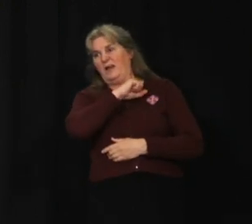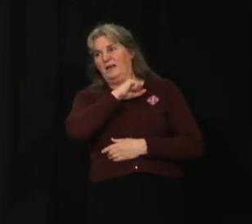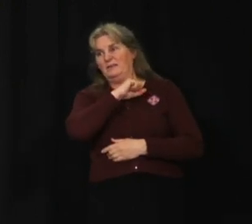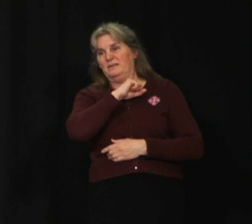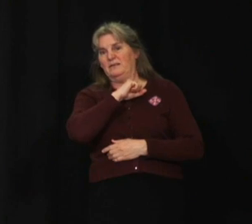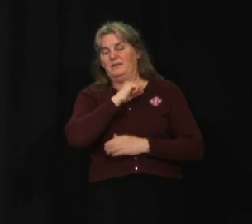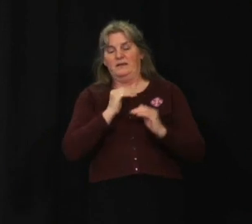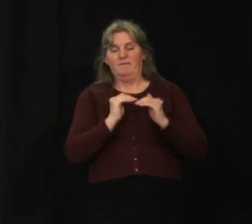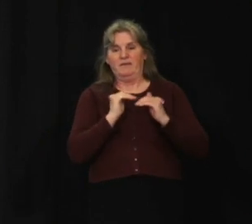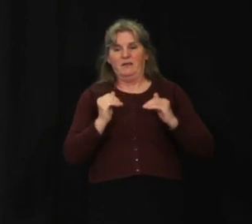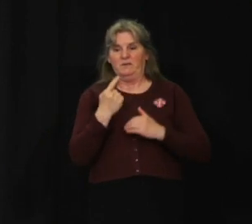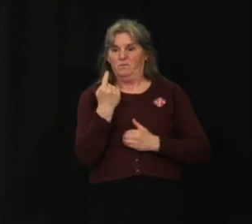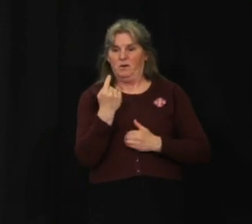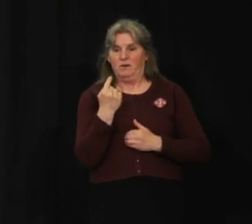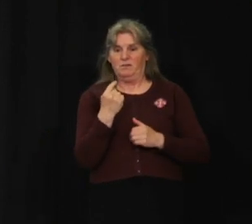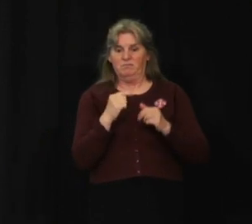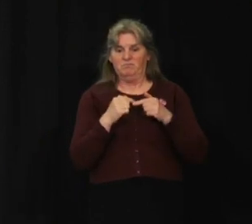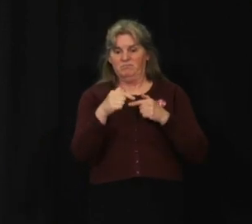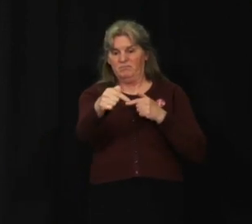That's